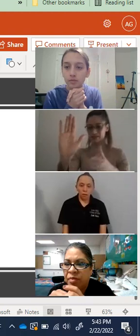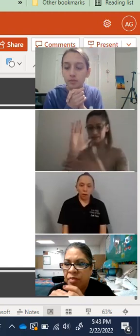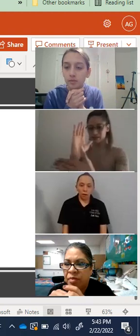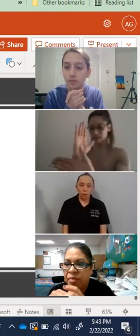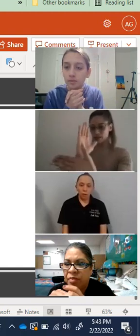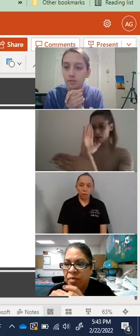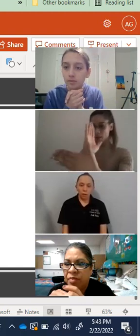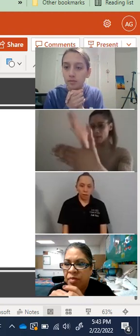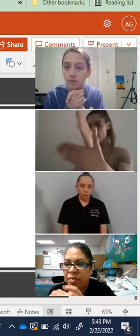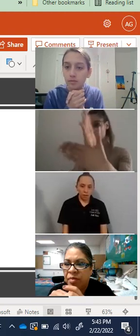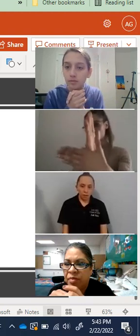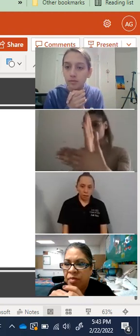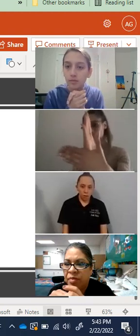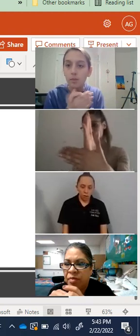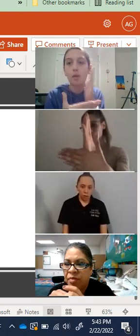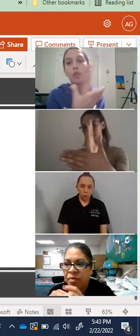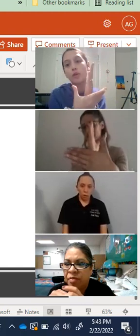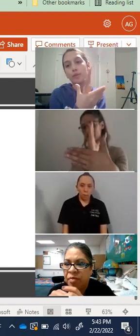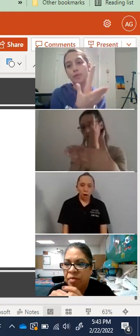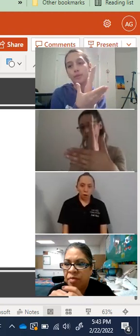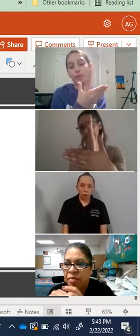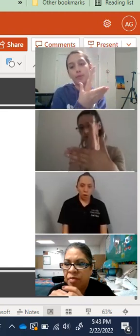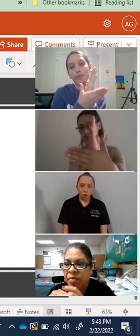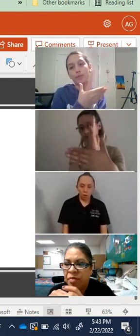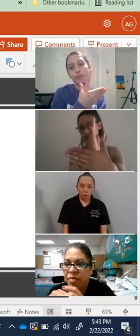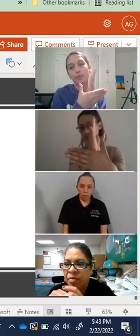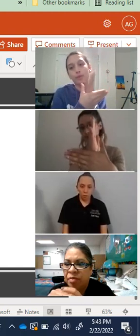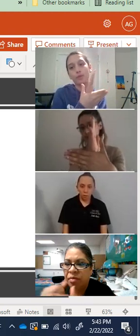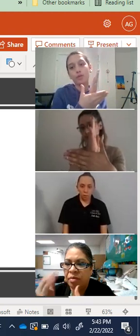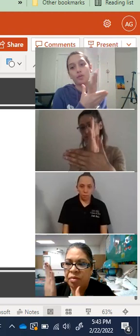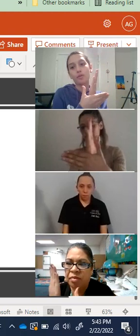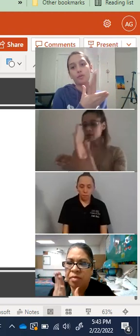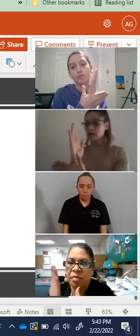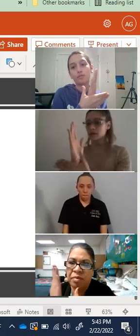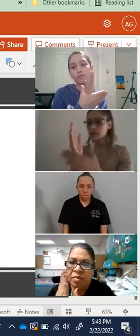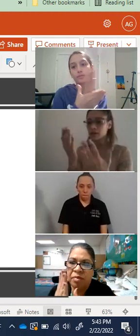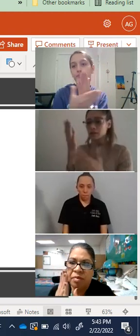So my sign is this, bother.